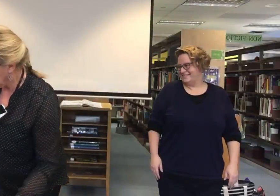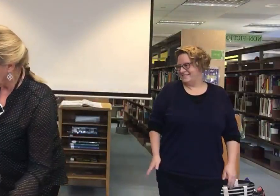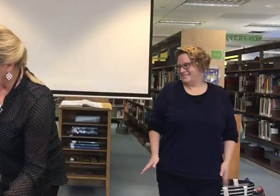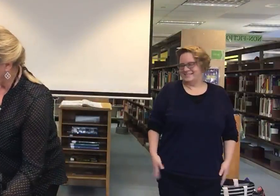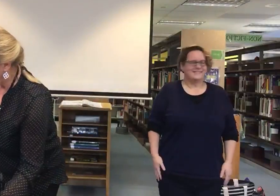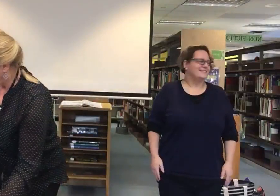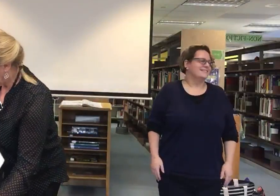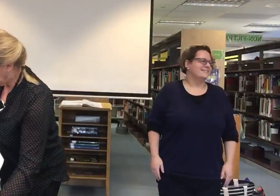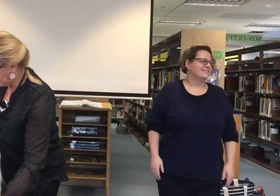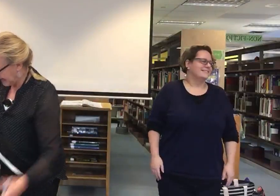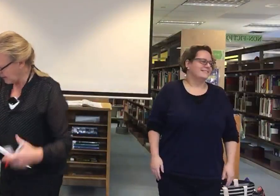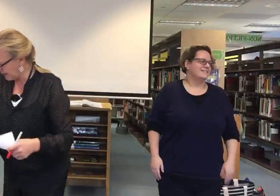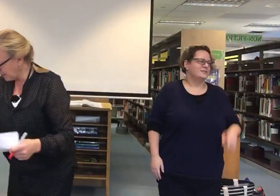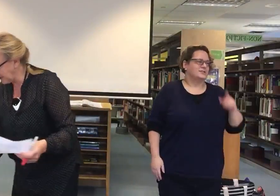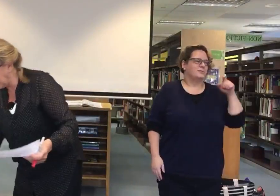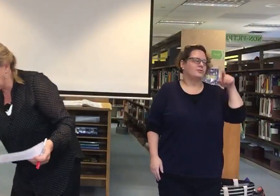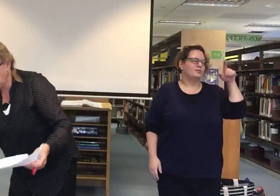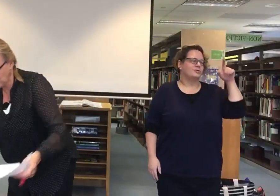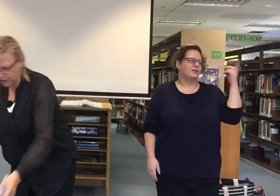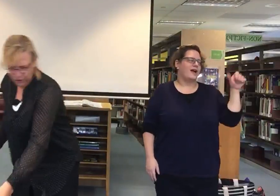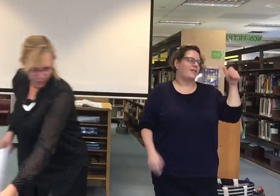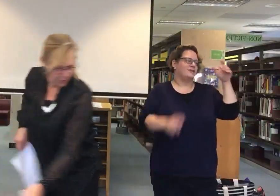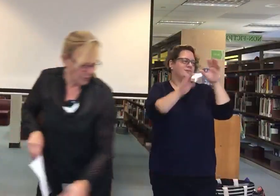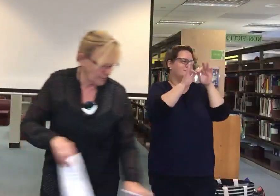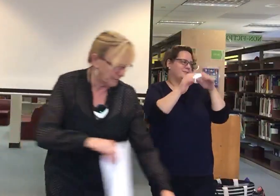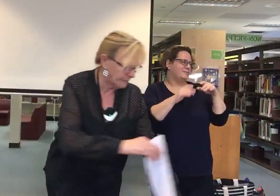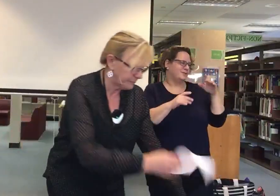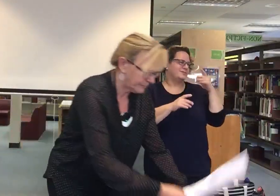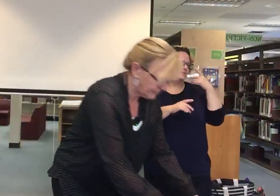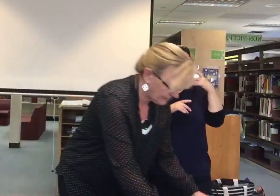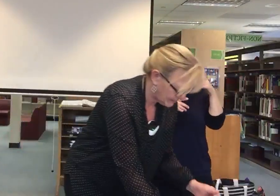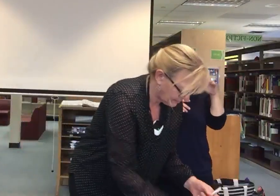users. now I'm gonna get you to,